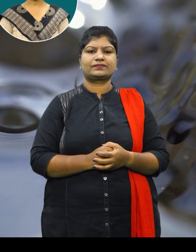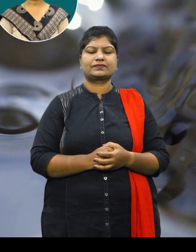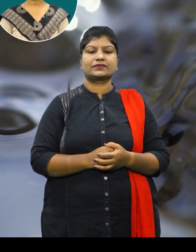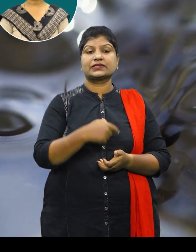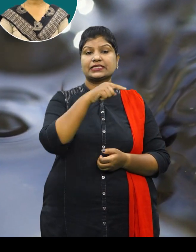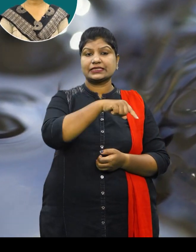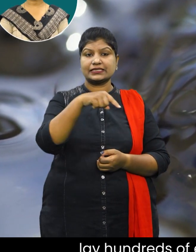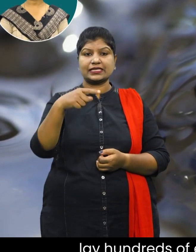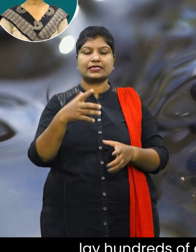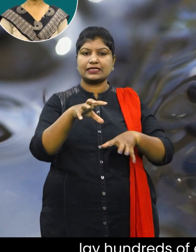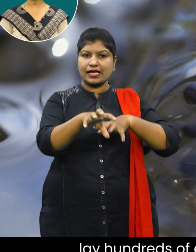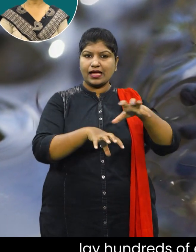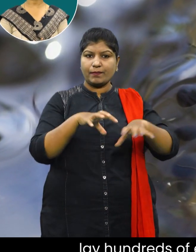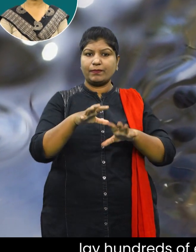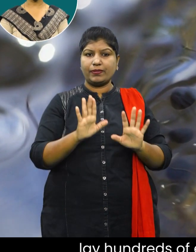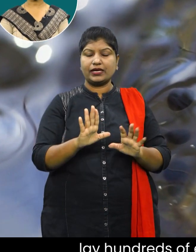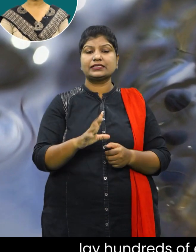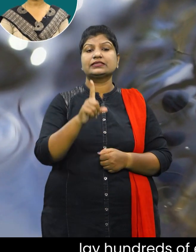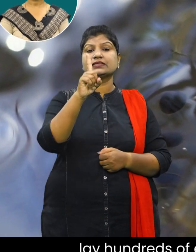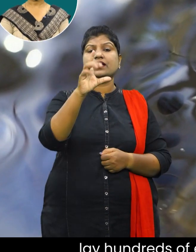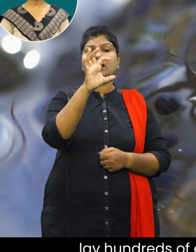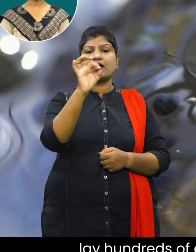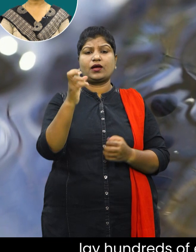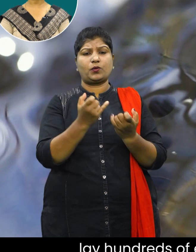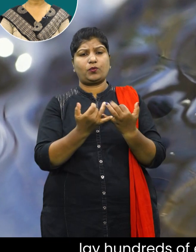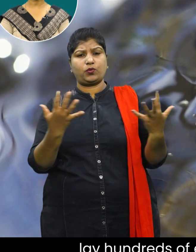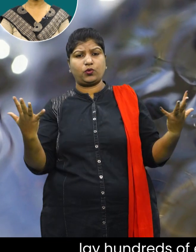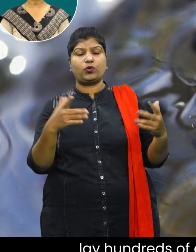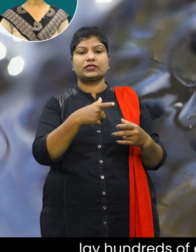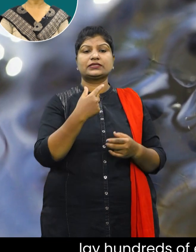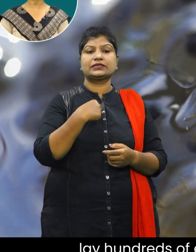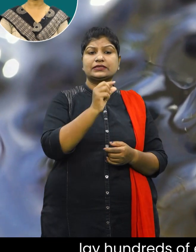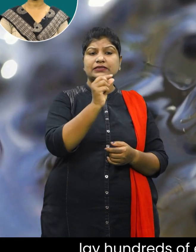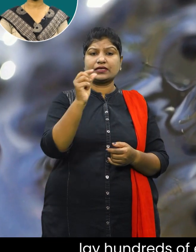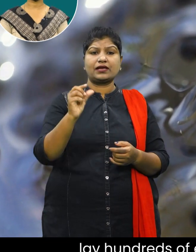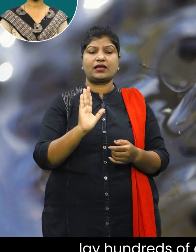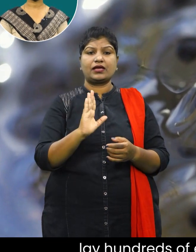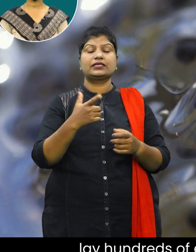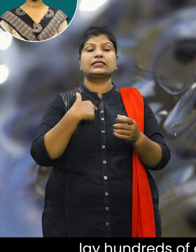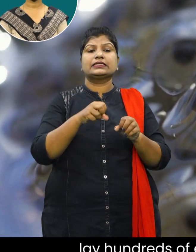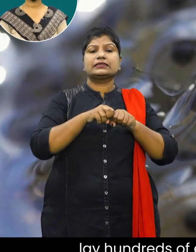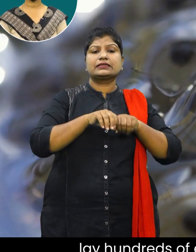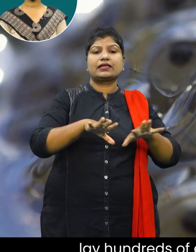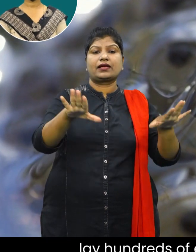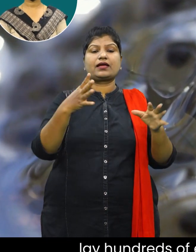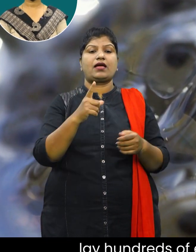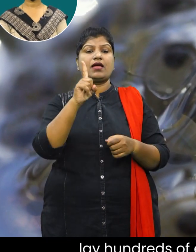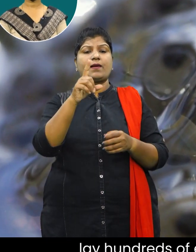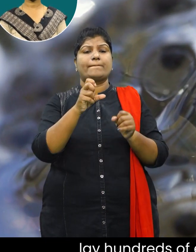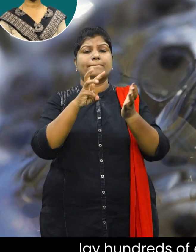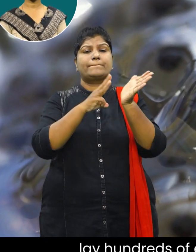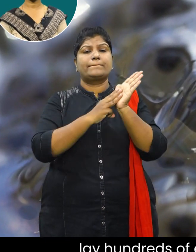These animals lay hundreds of eggs and release millions of sperms.